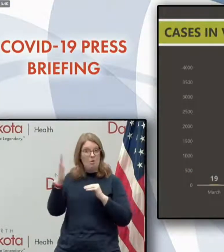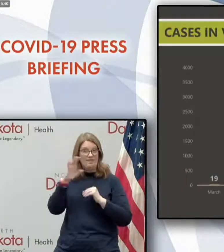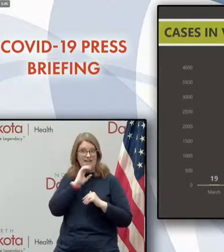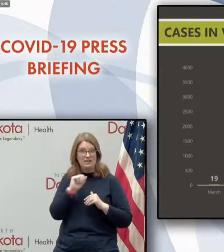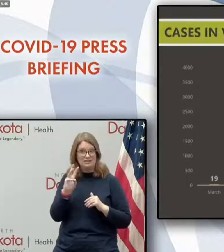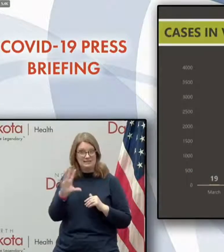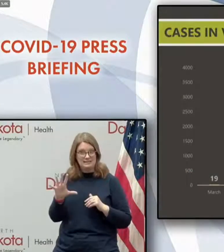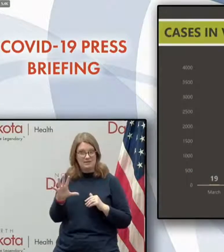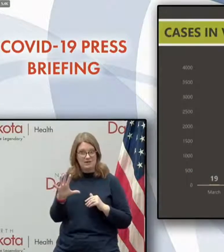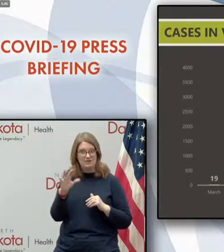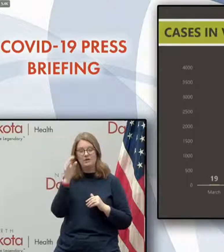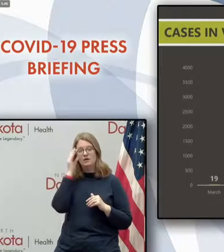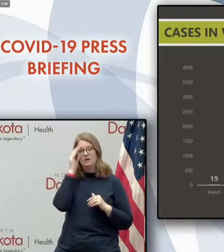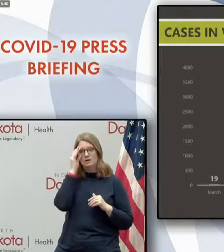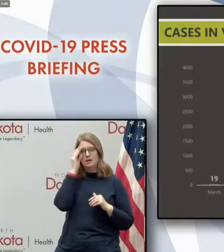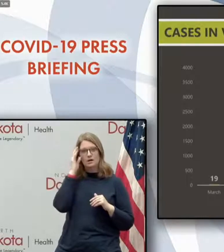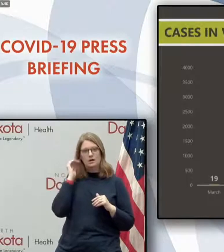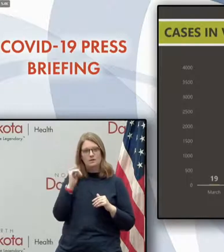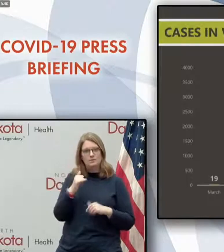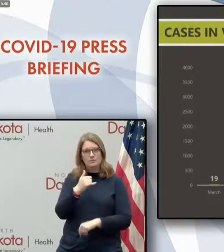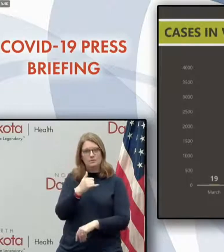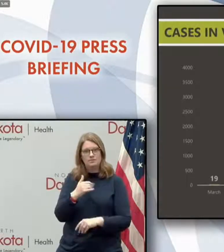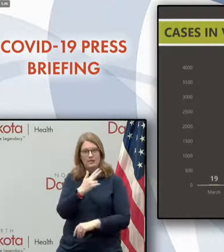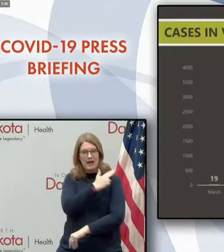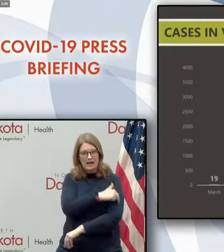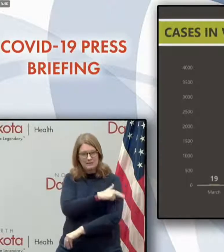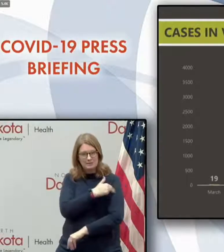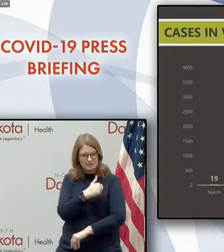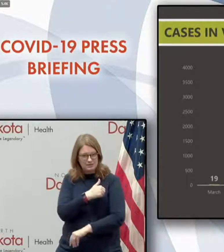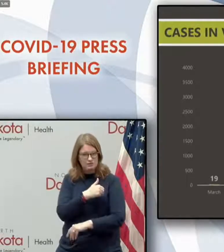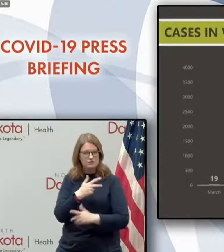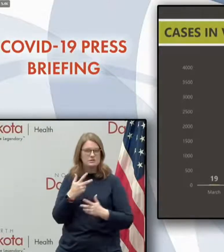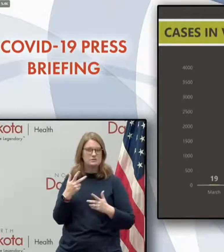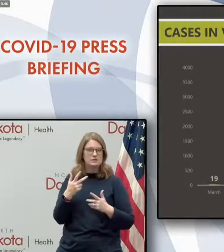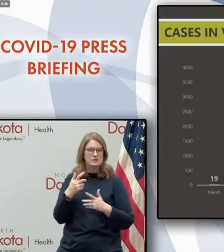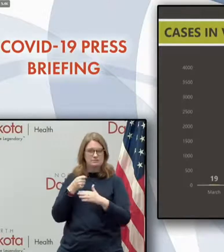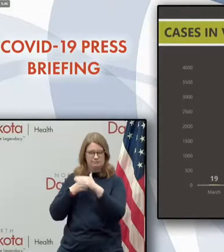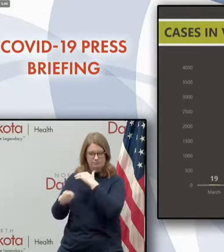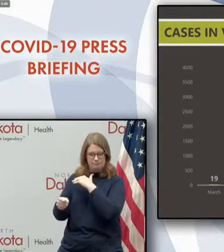And we know that hospitalizations are tilted towards